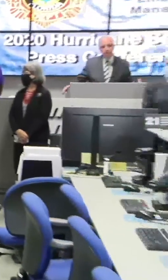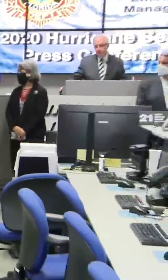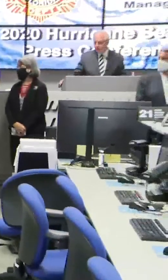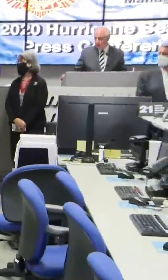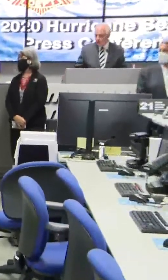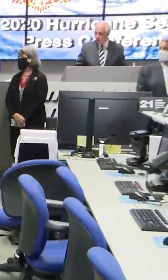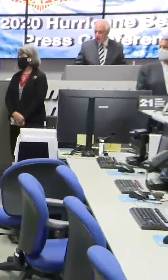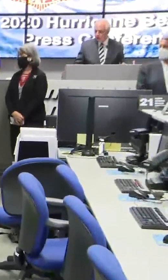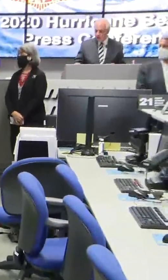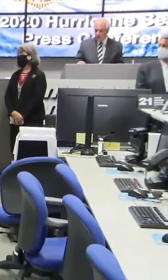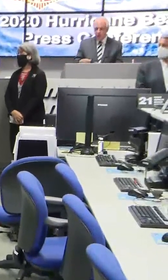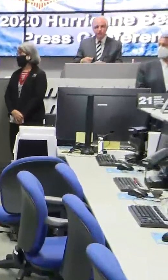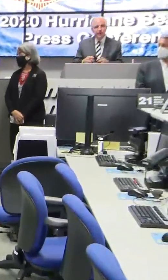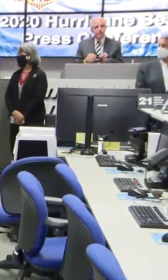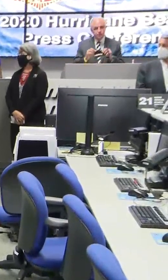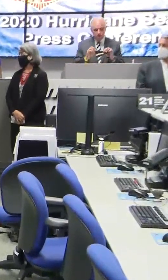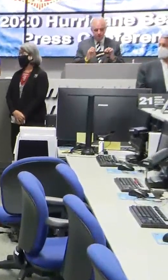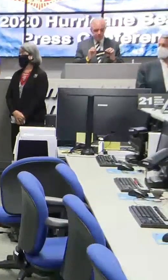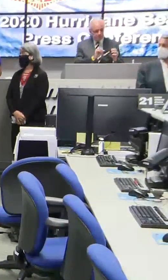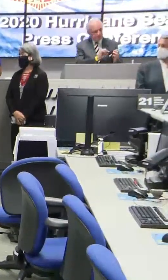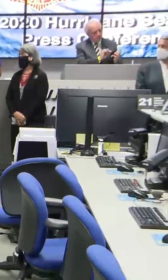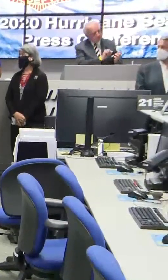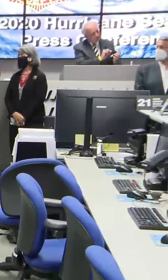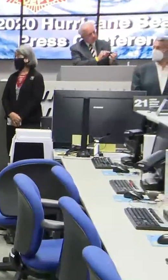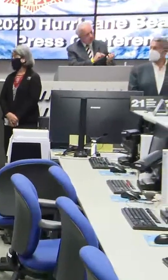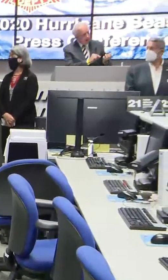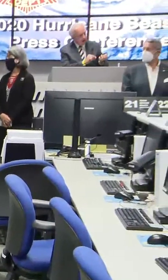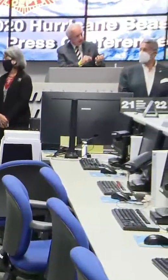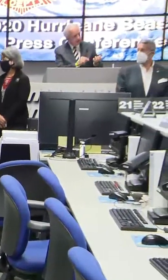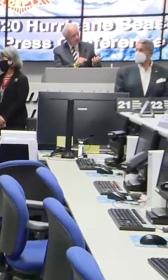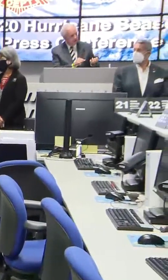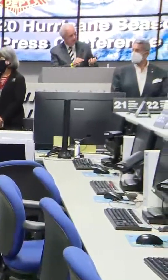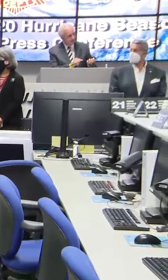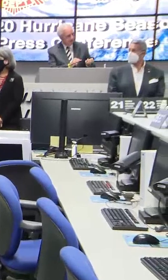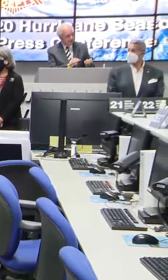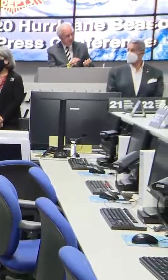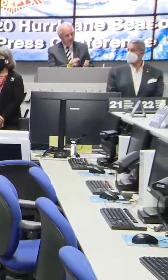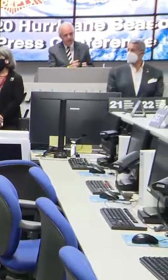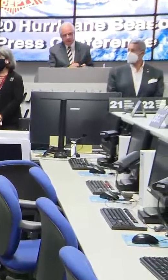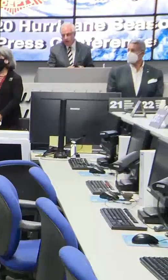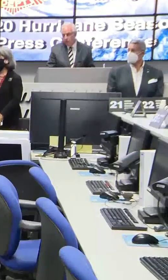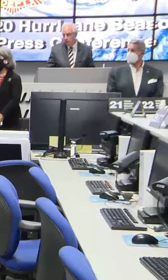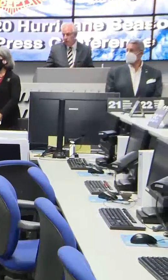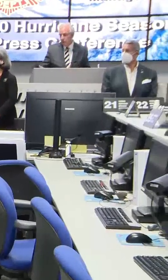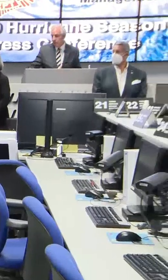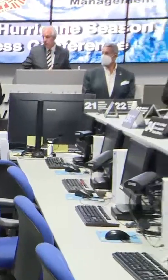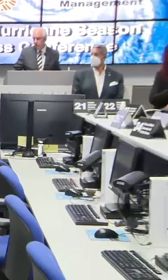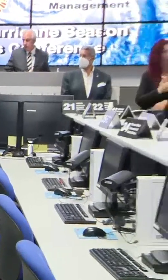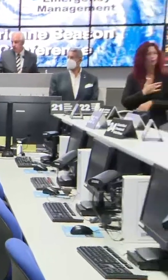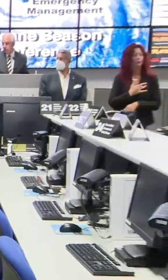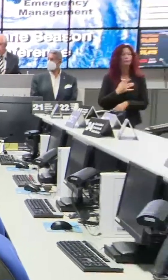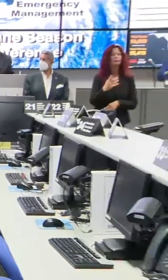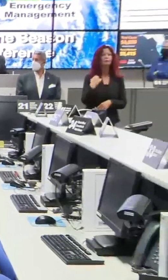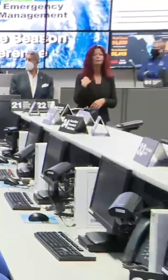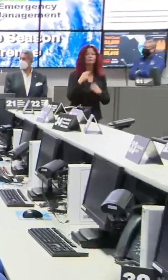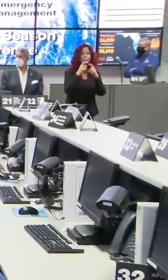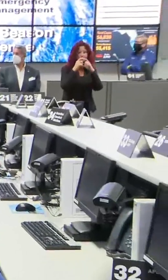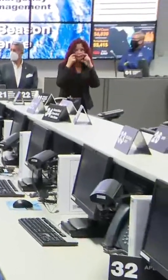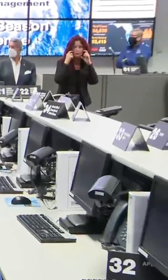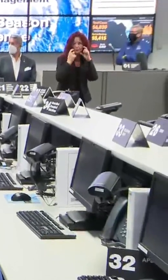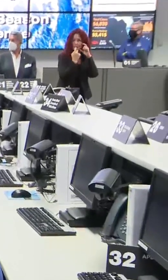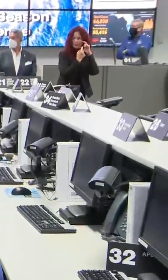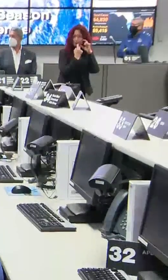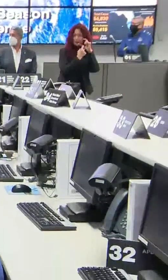Miami-Dade strong. You know, I wear this 305 strong as my mask, and we're strong and part of our